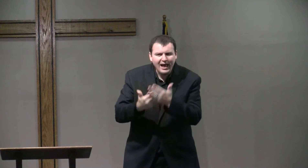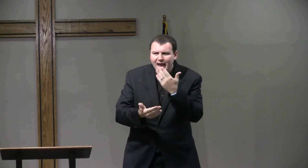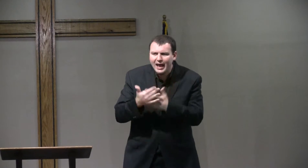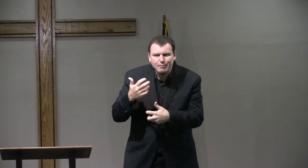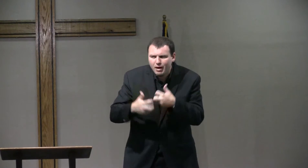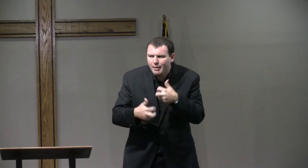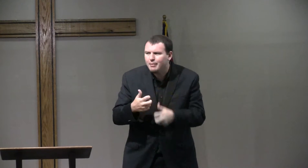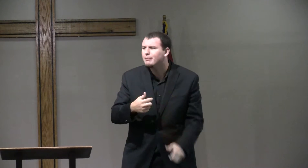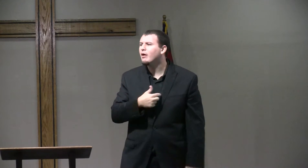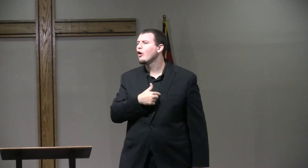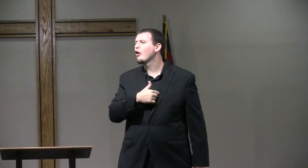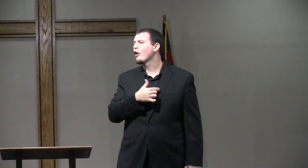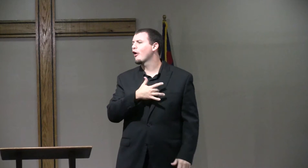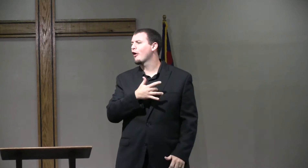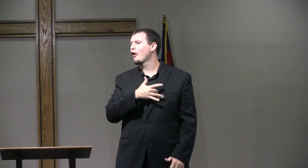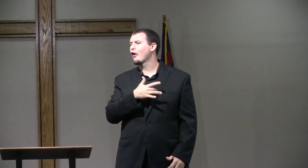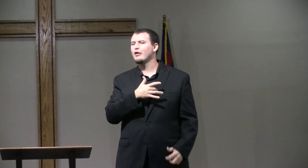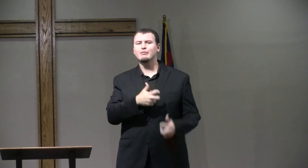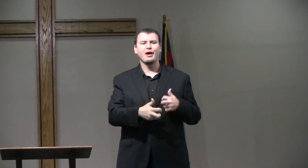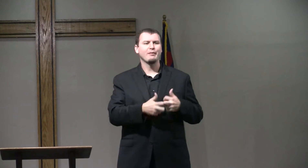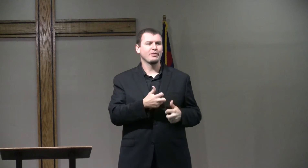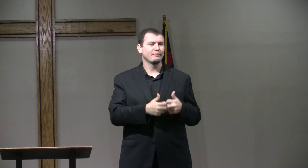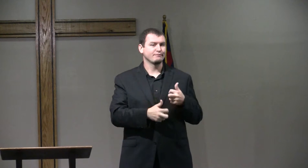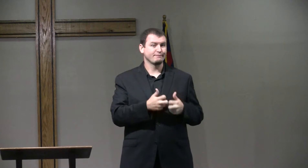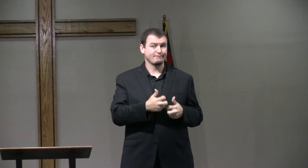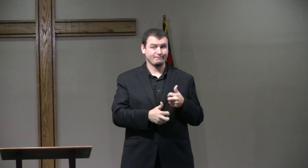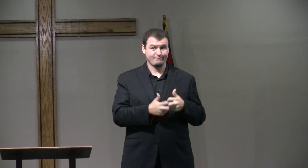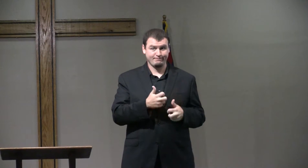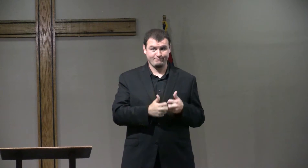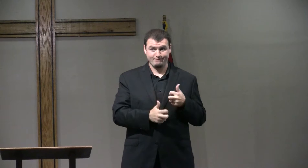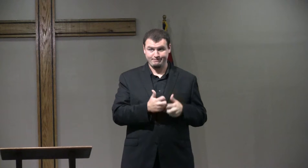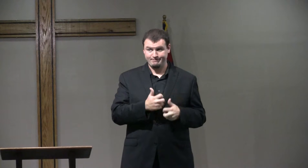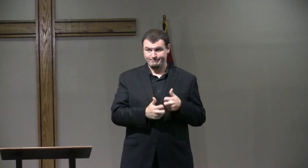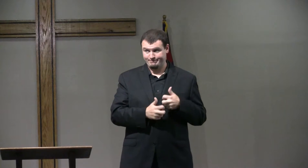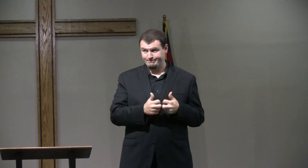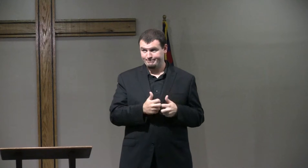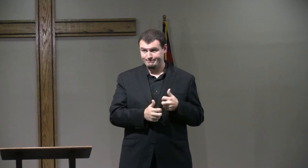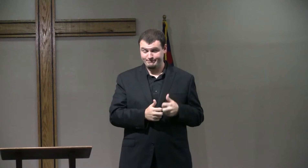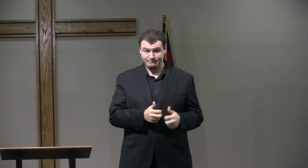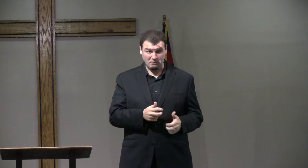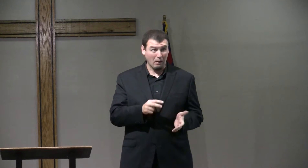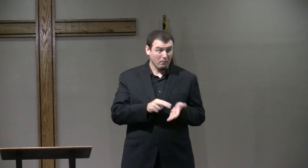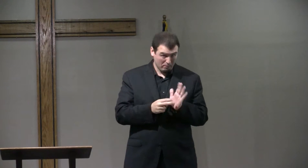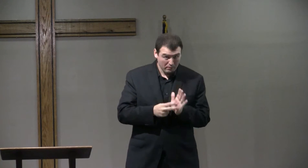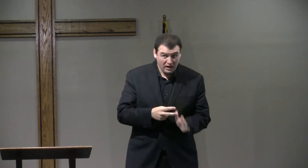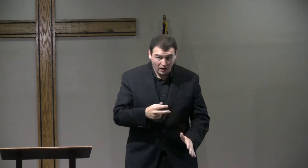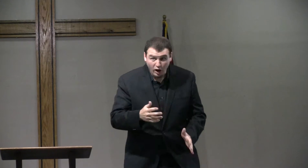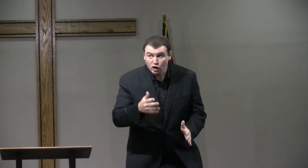or a hand problem. It's a heart problem. It's a heart issue.